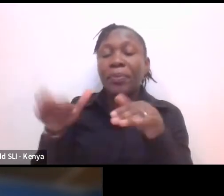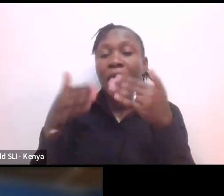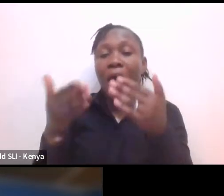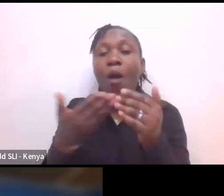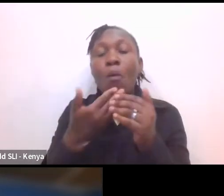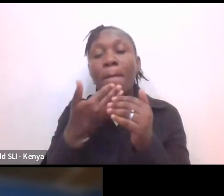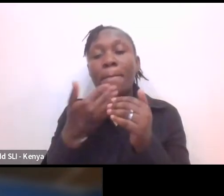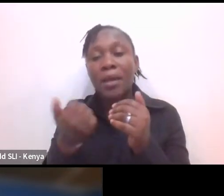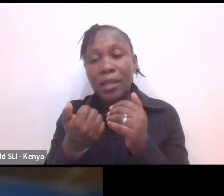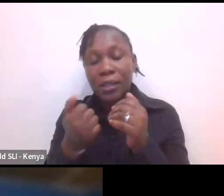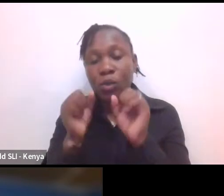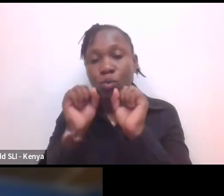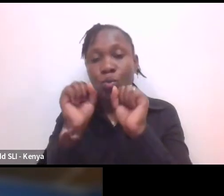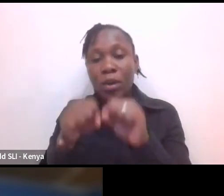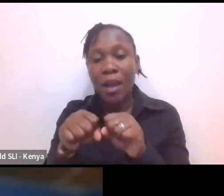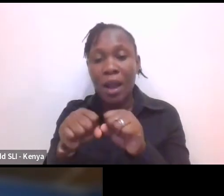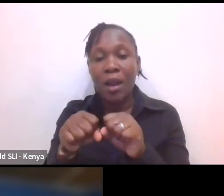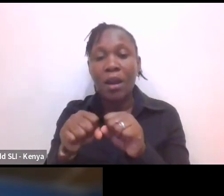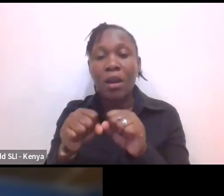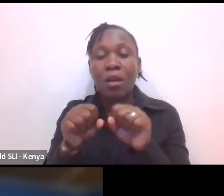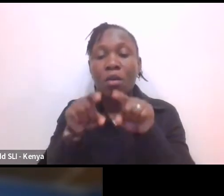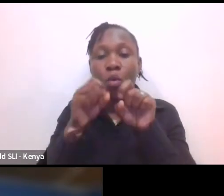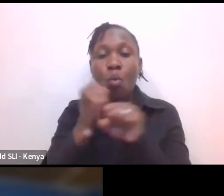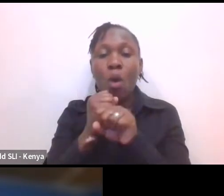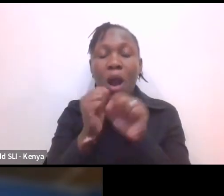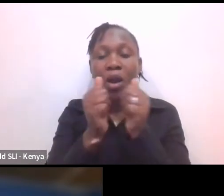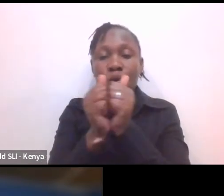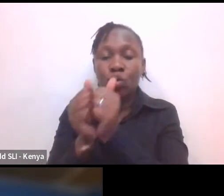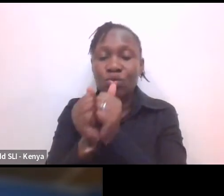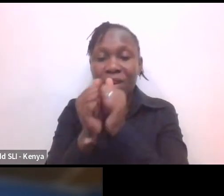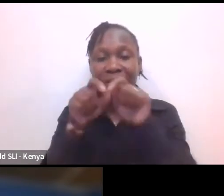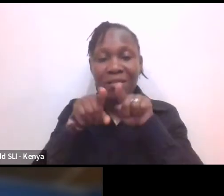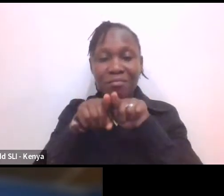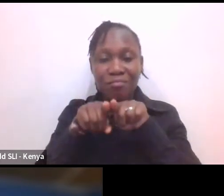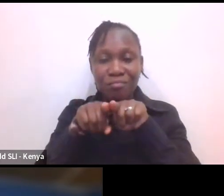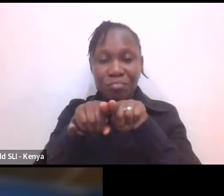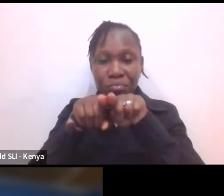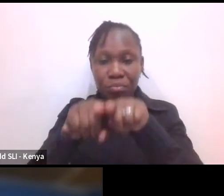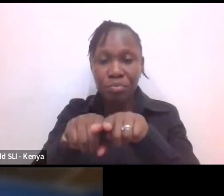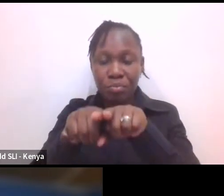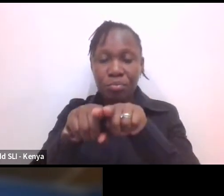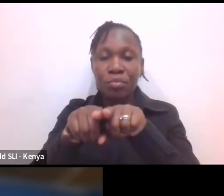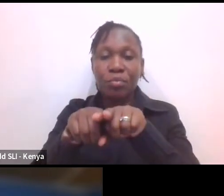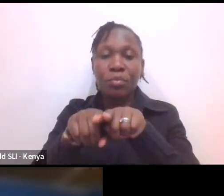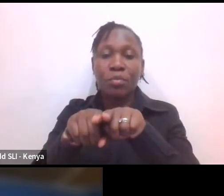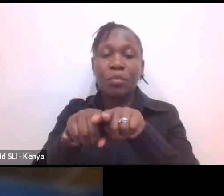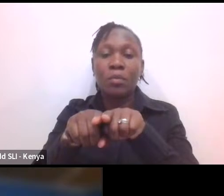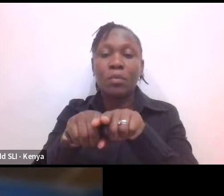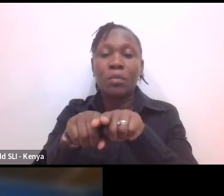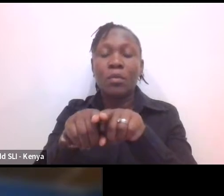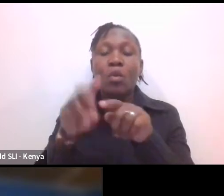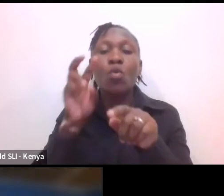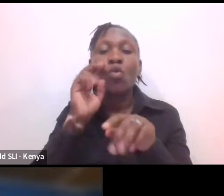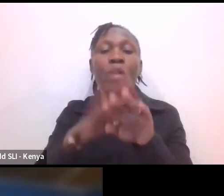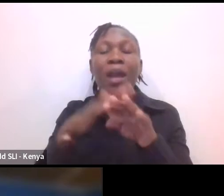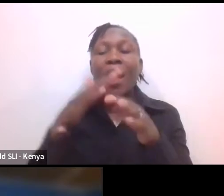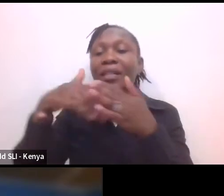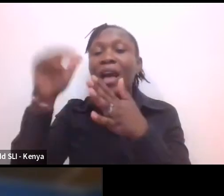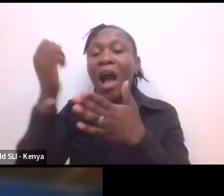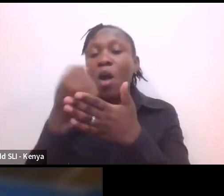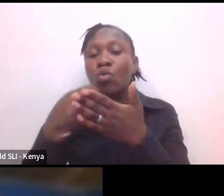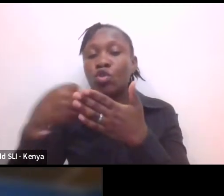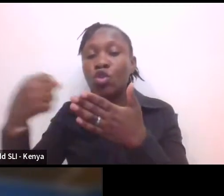and even coalesce, on the magic of the outdoors and of the living world, on